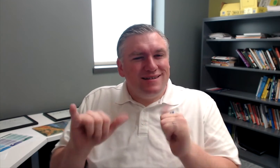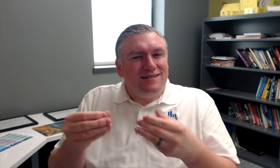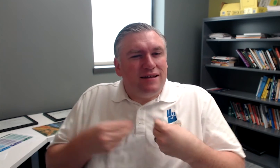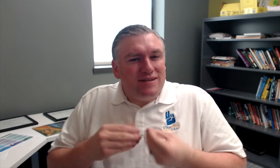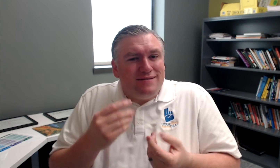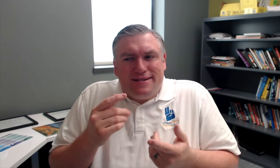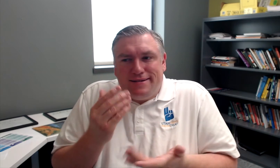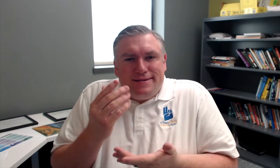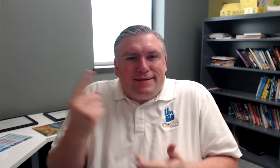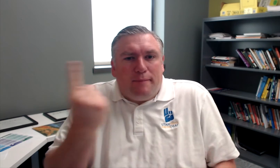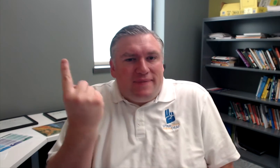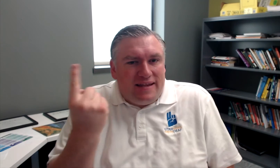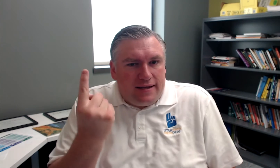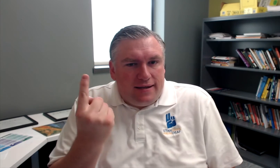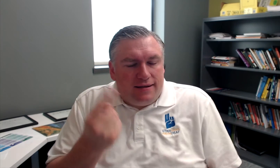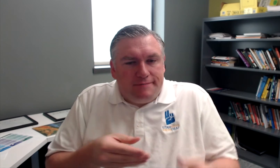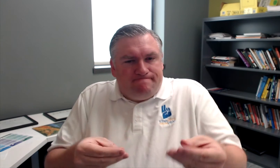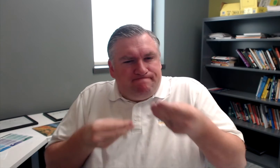of the student, but it still gives me something.